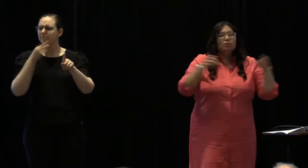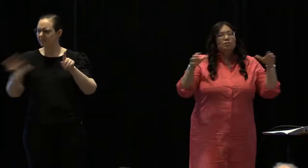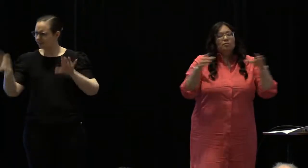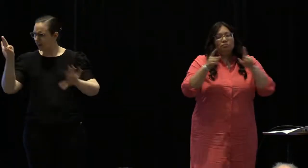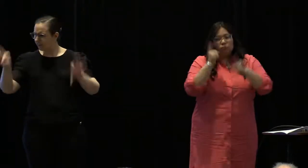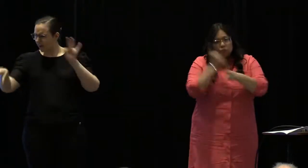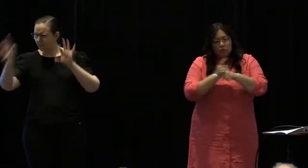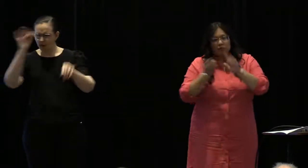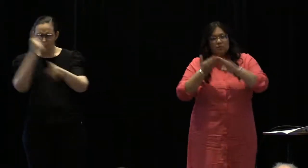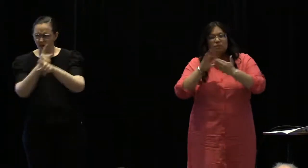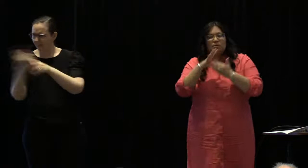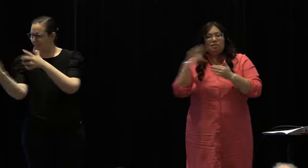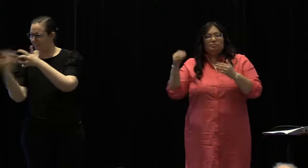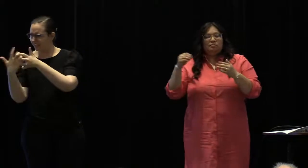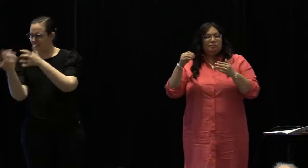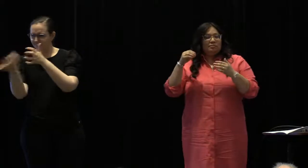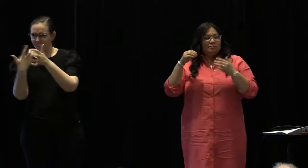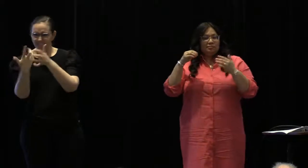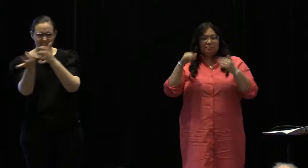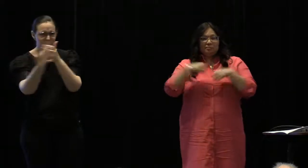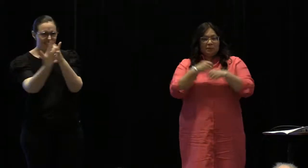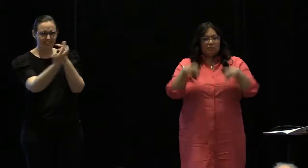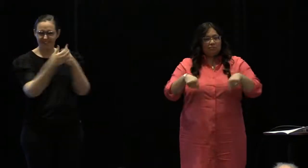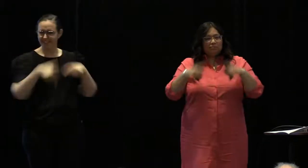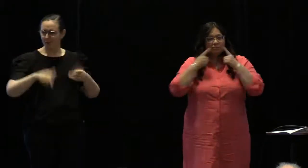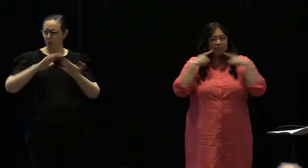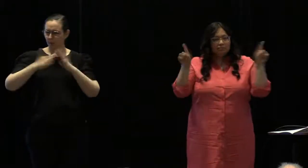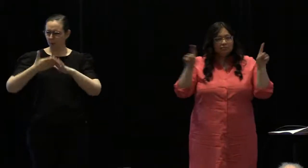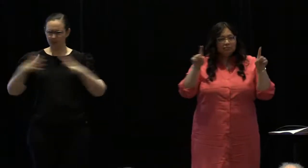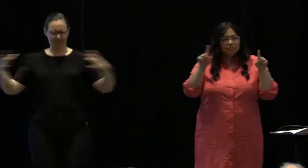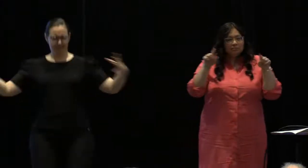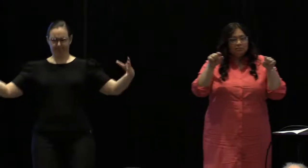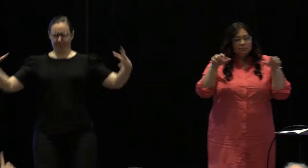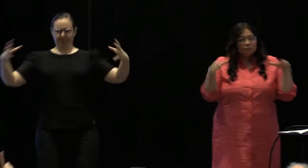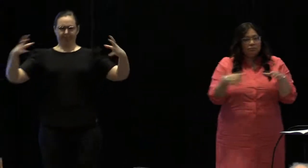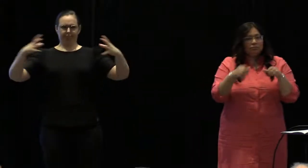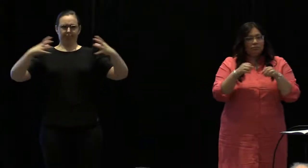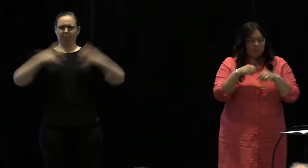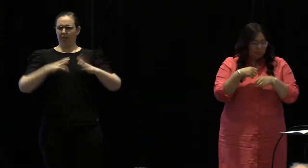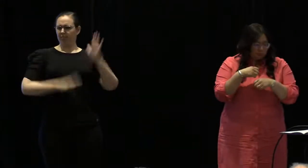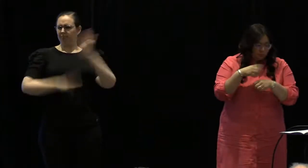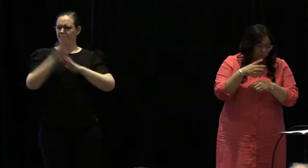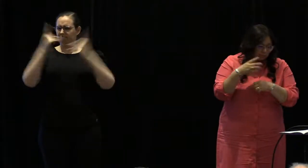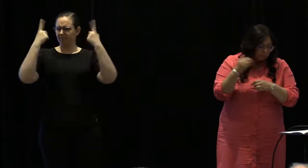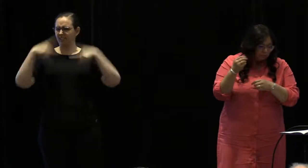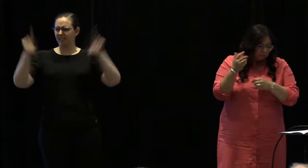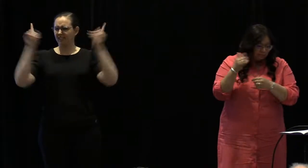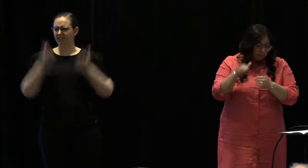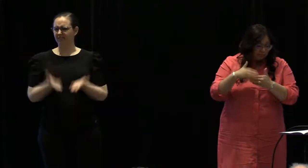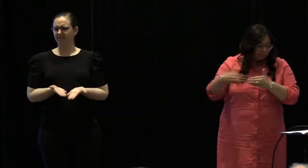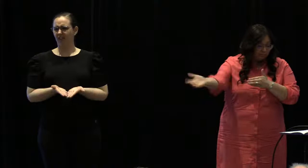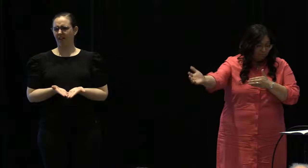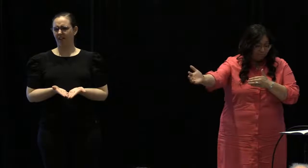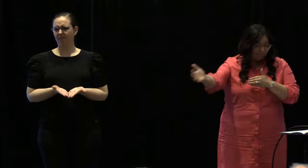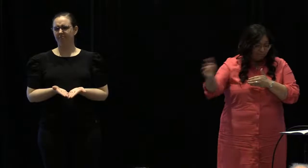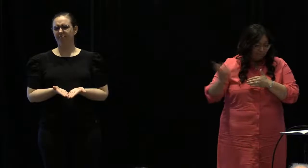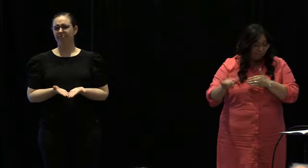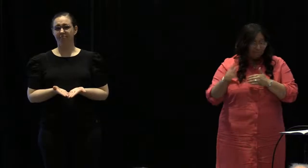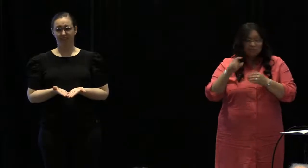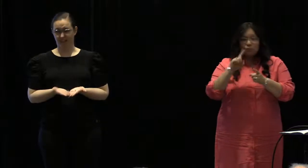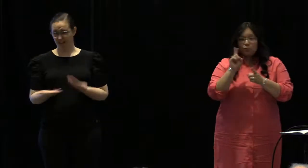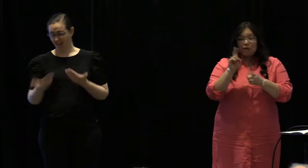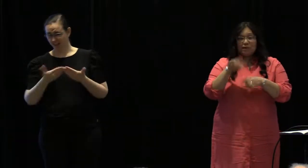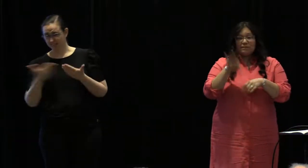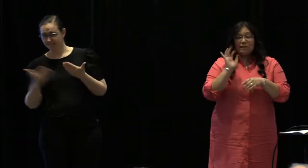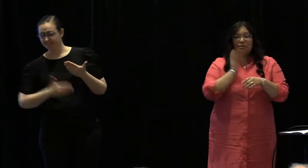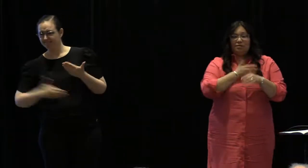are. So Forrest said, right place, right time. And that is so true. We are here at the right place in the right time, and